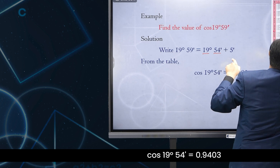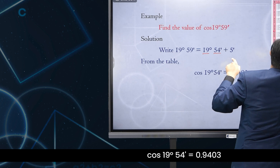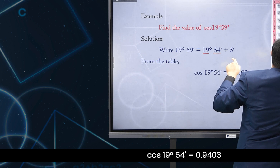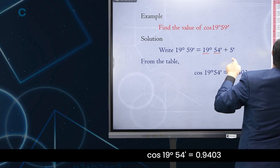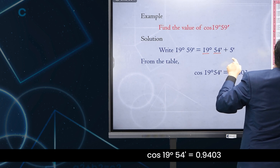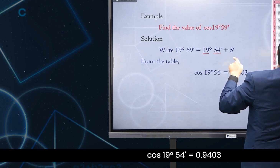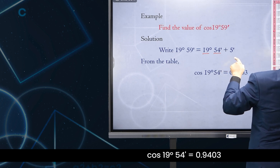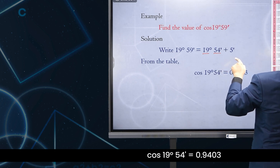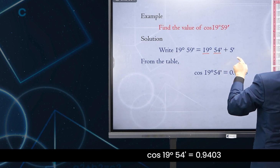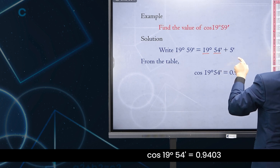0.9403.